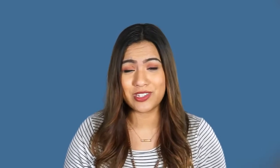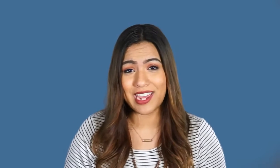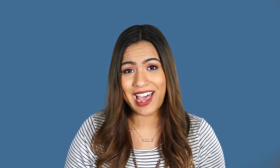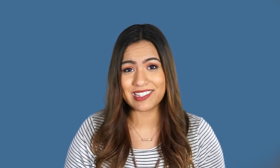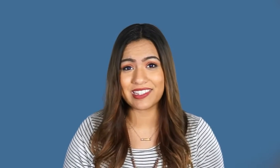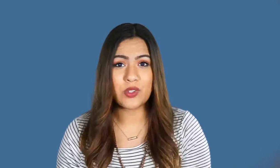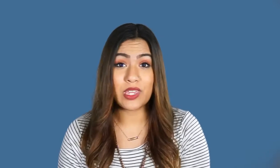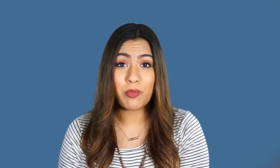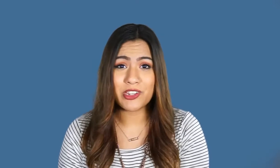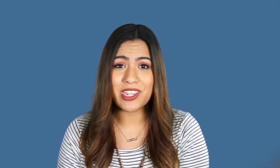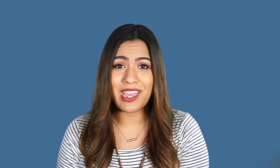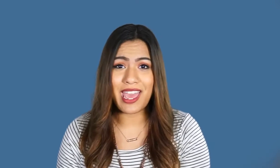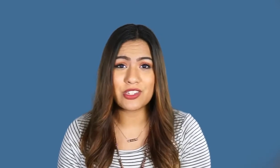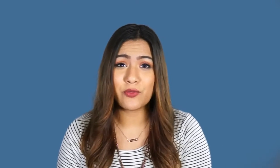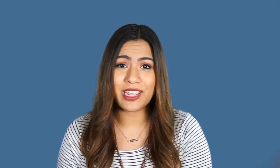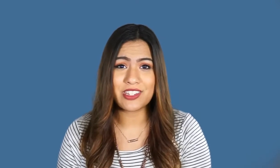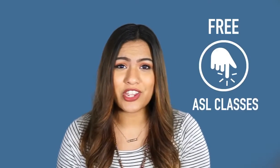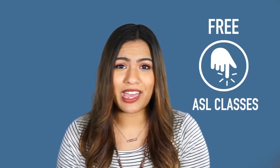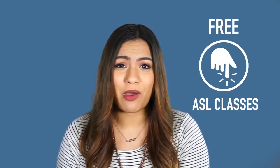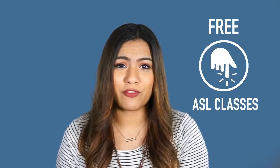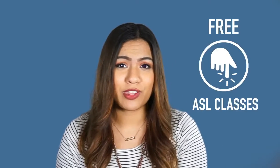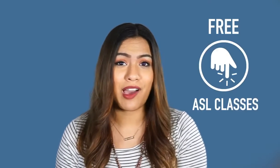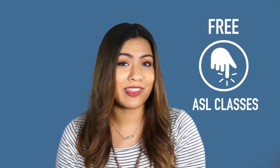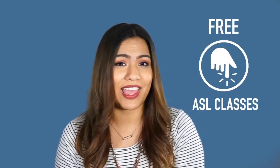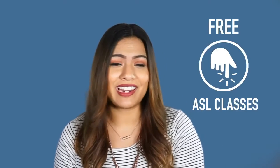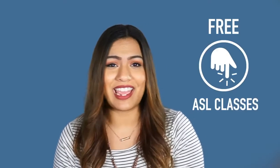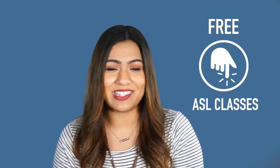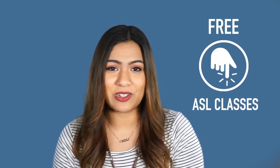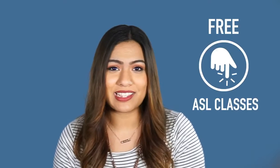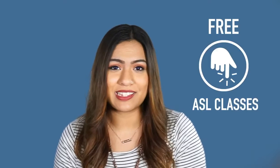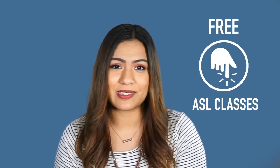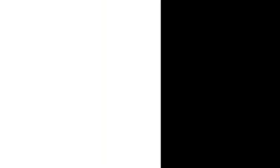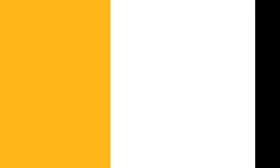to ask. So keep watching and don't forget to check out our free online ASL classes.